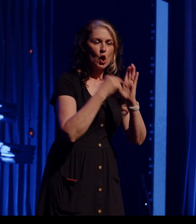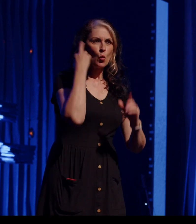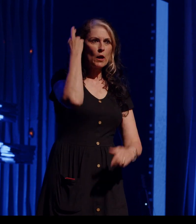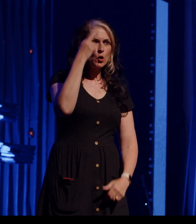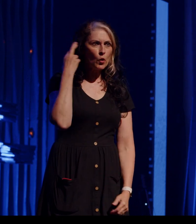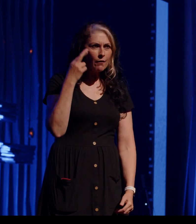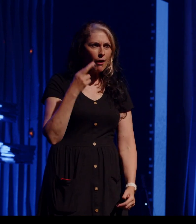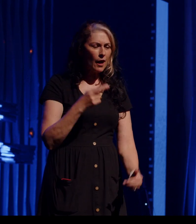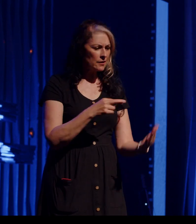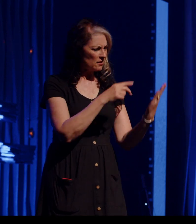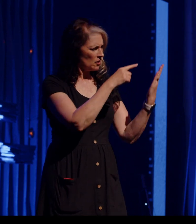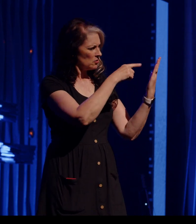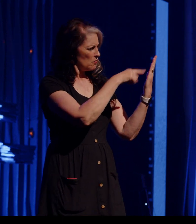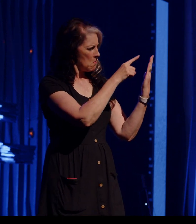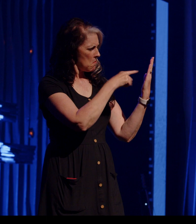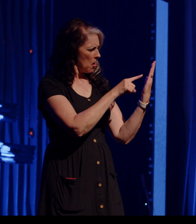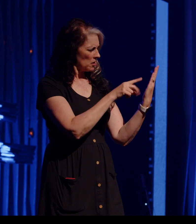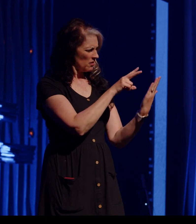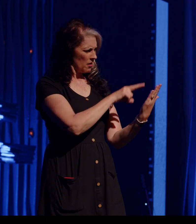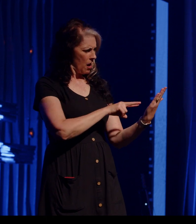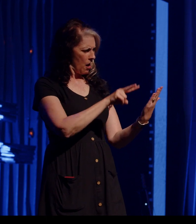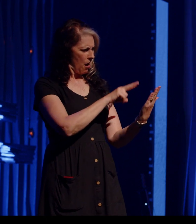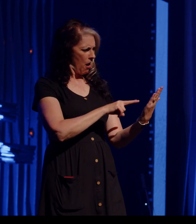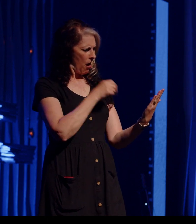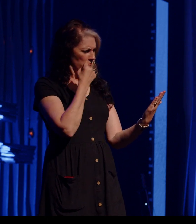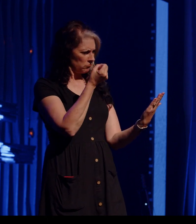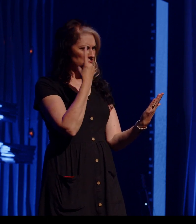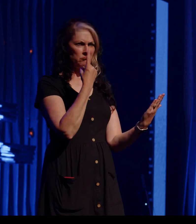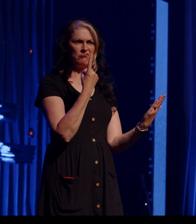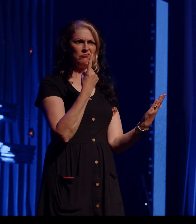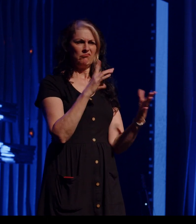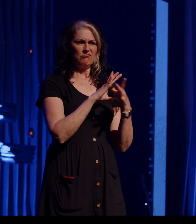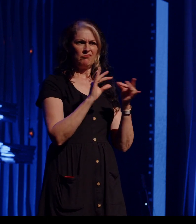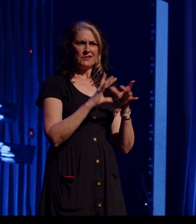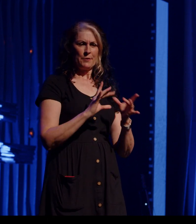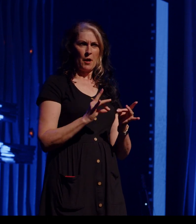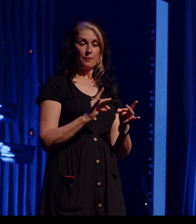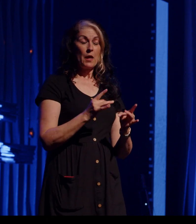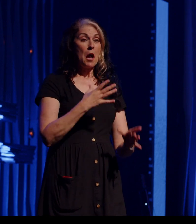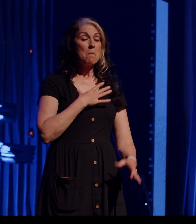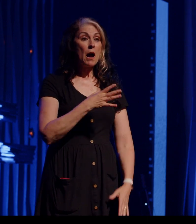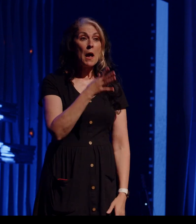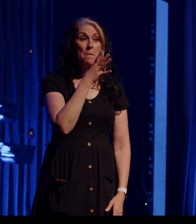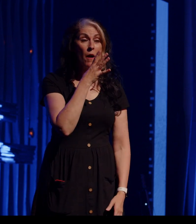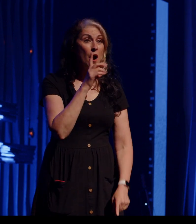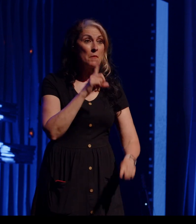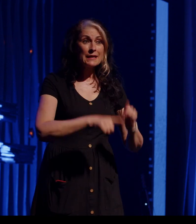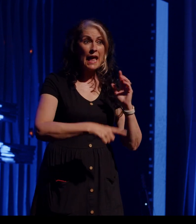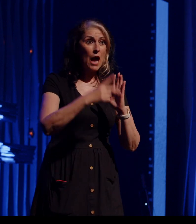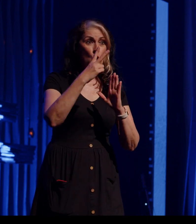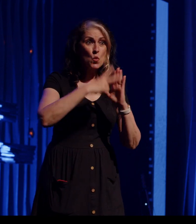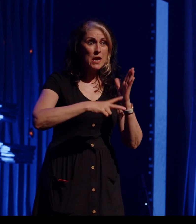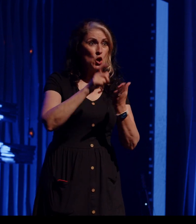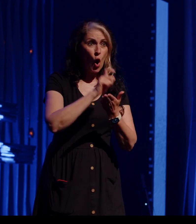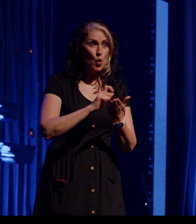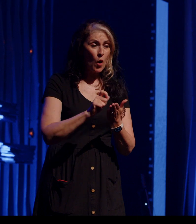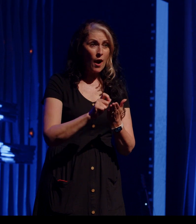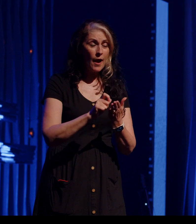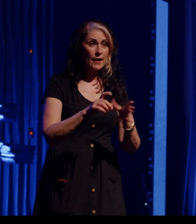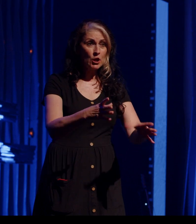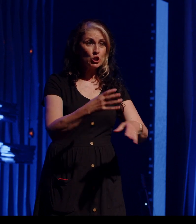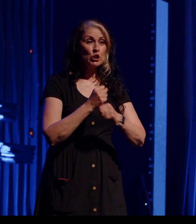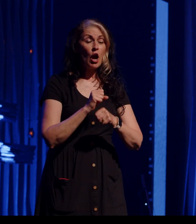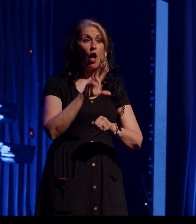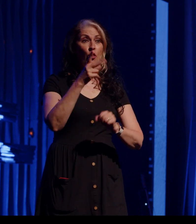marks were a ruse, wrote Ben Carson in an NPR commentary on parenting. My mother was illiterate. She only had